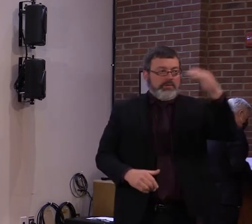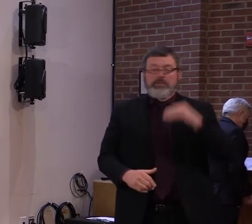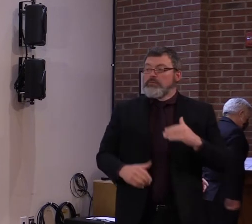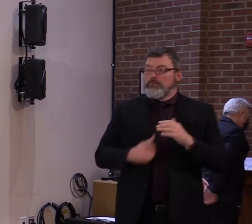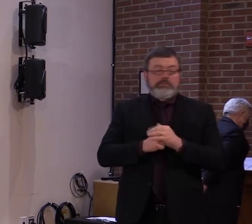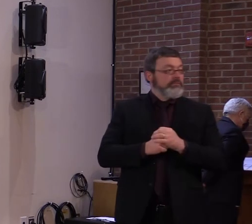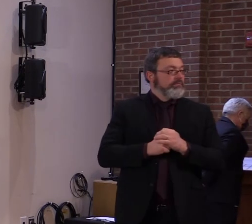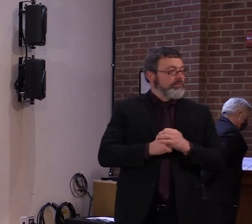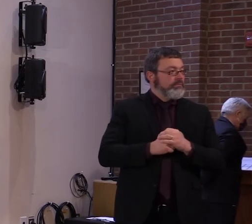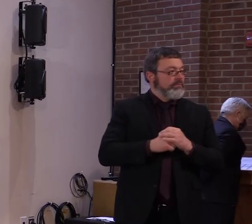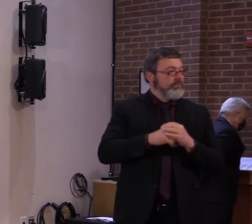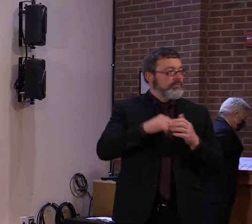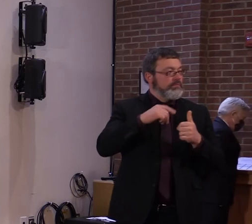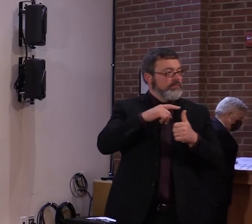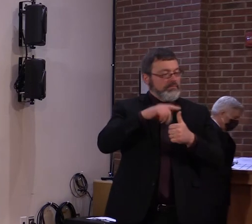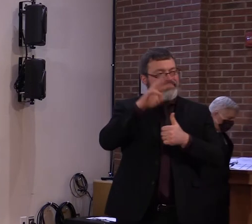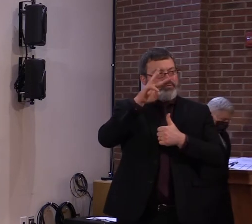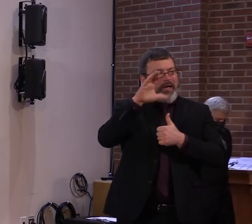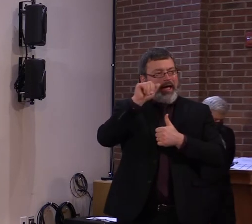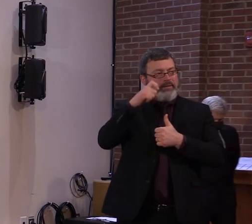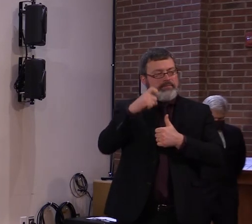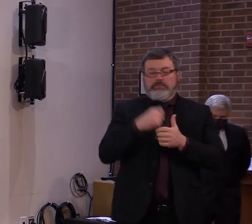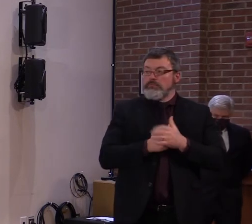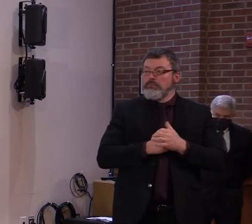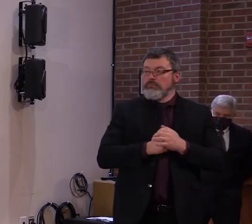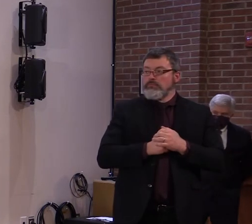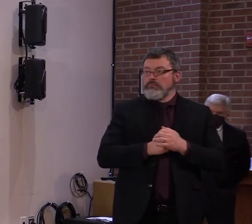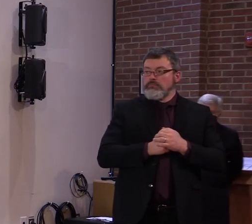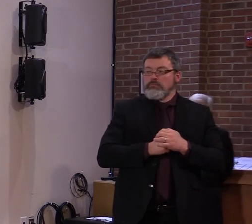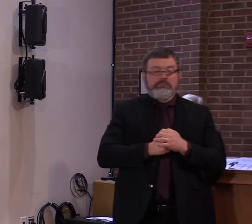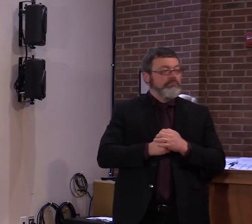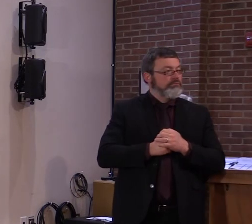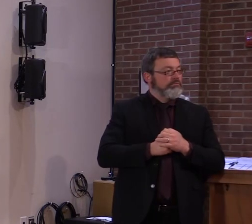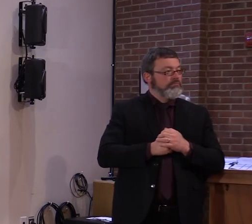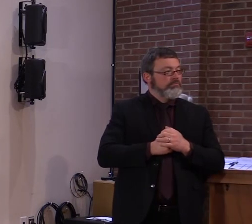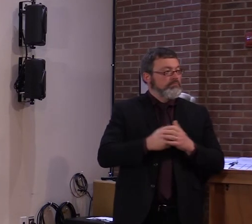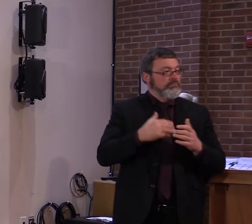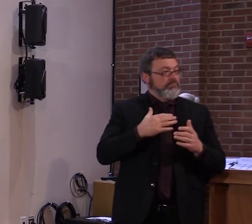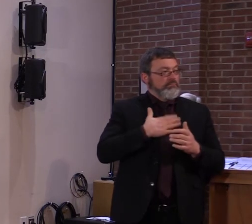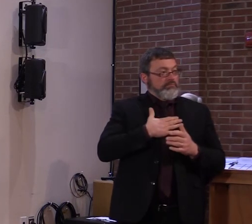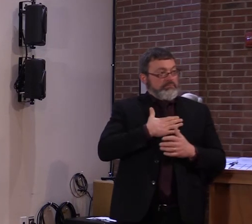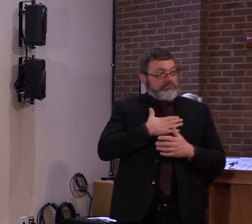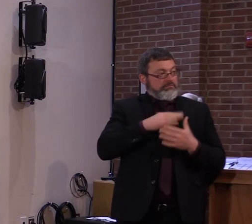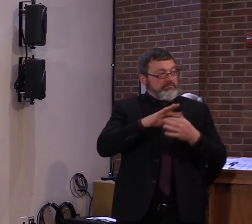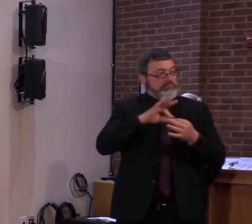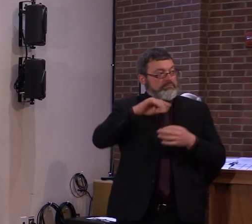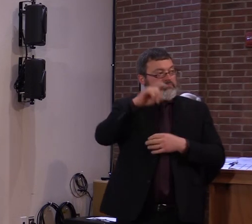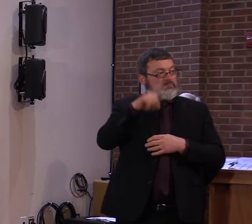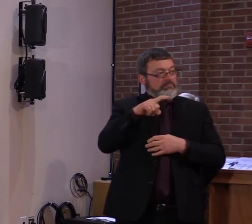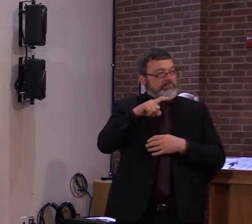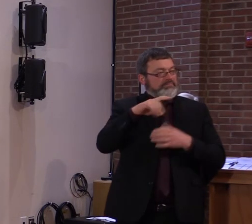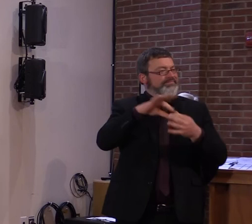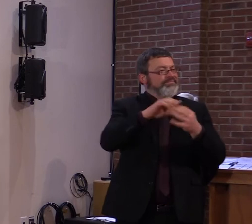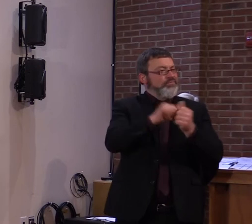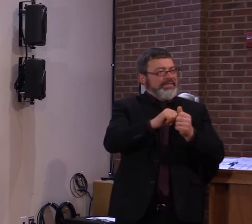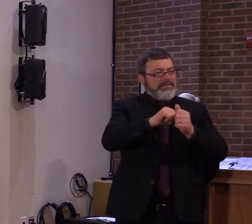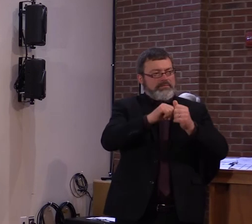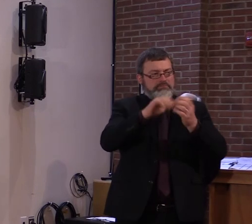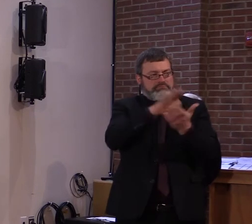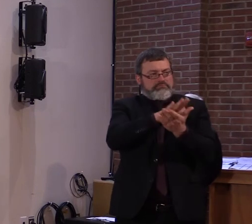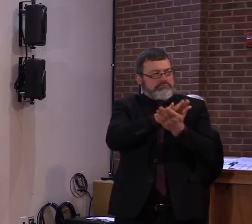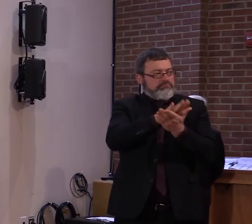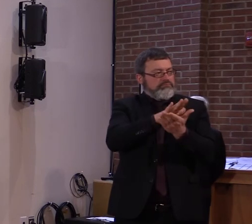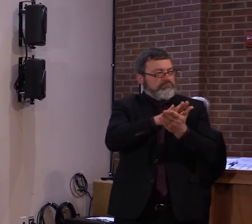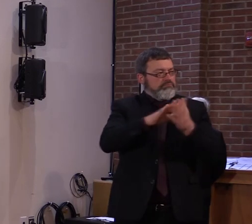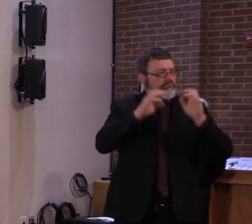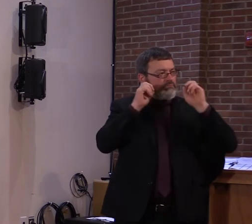Hi, I have a question about education. So some schools have already decided to go remote after Thanksgiving. They expect that families